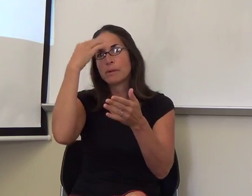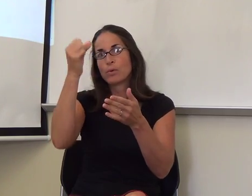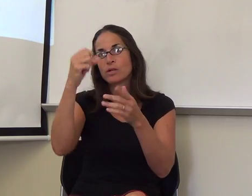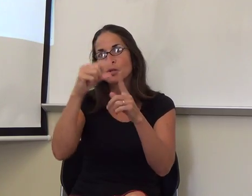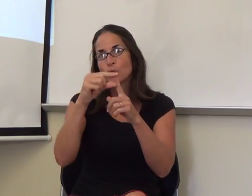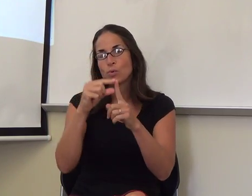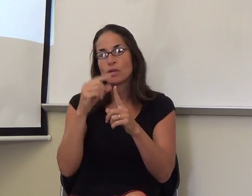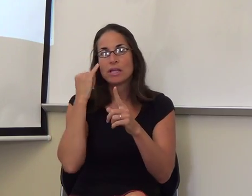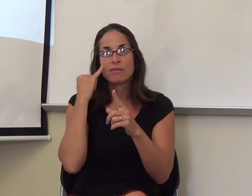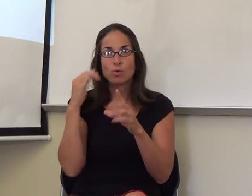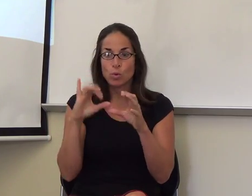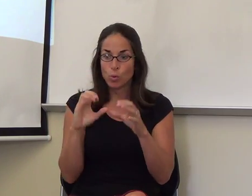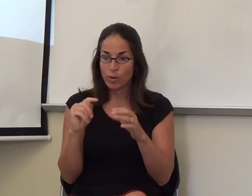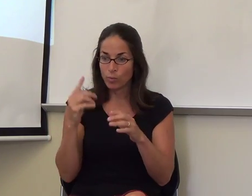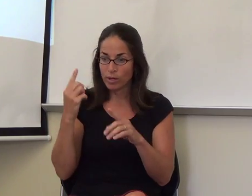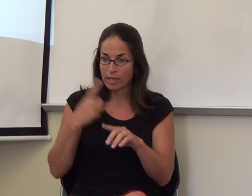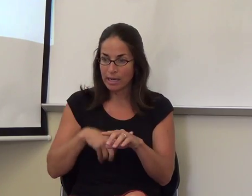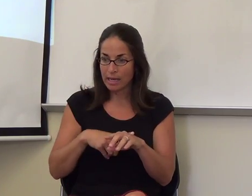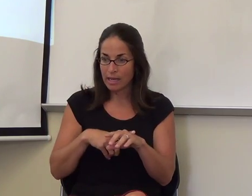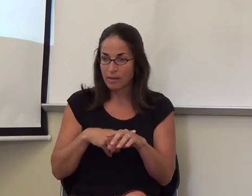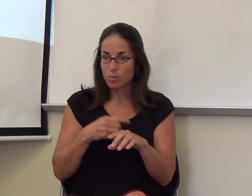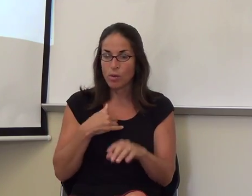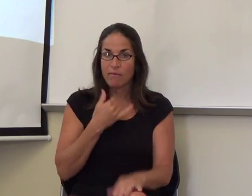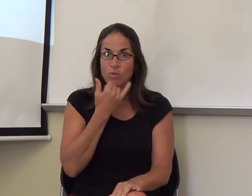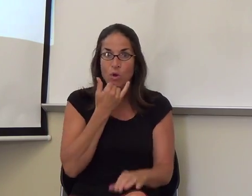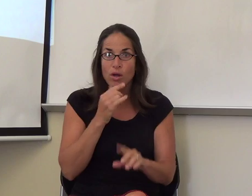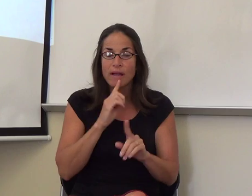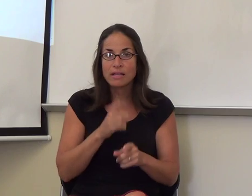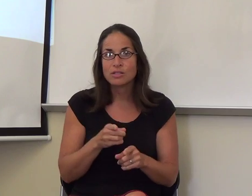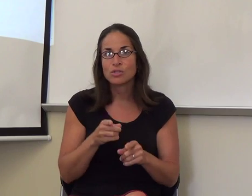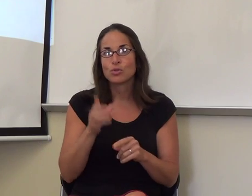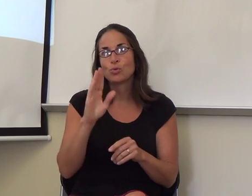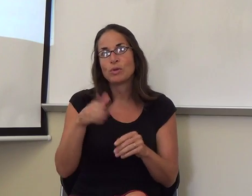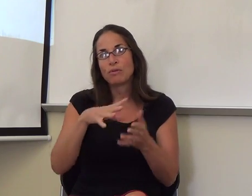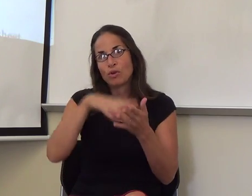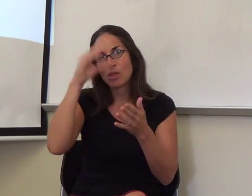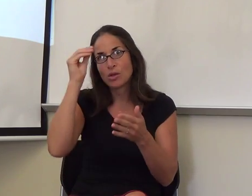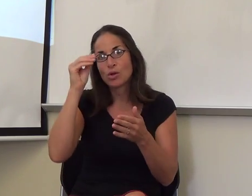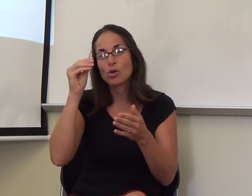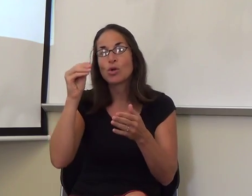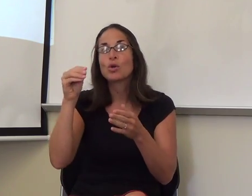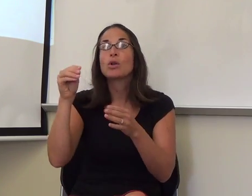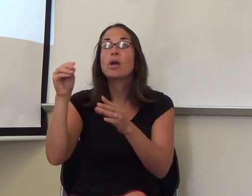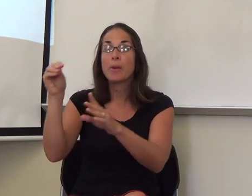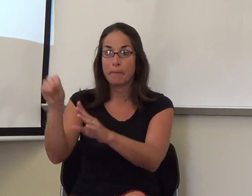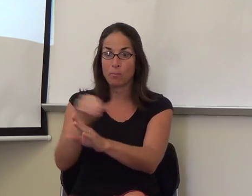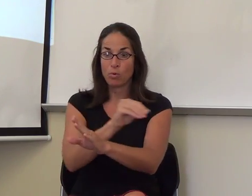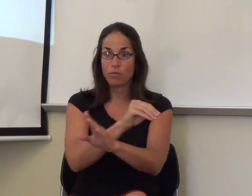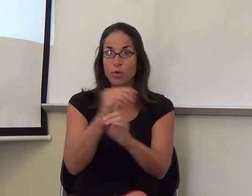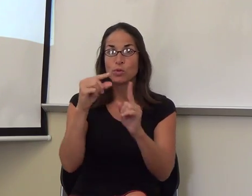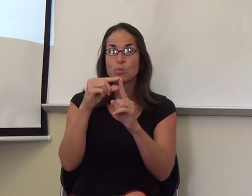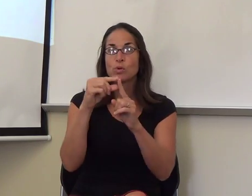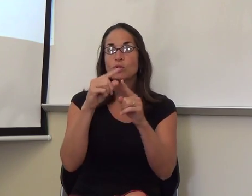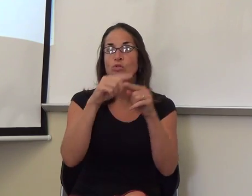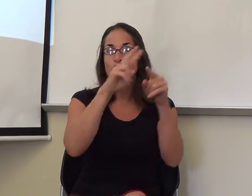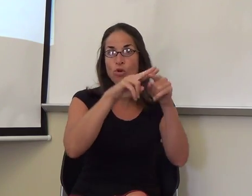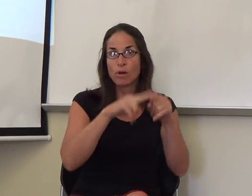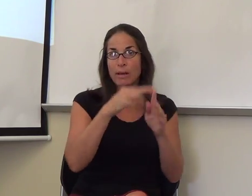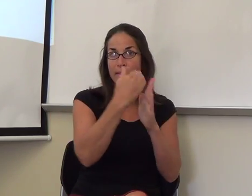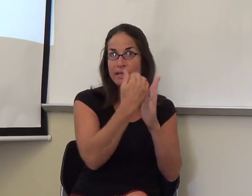having to give them back to you and it's checked wrong. You don't learn anything. Put these on your vocabulary list. Put down the thing